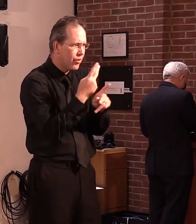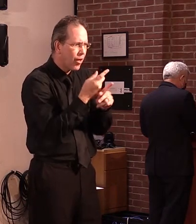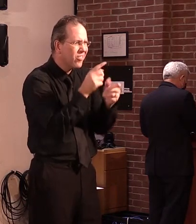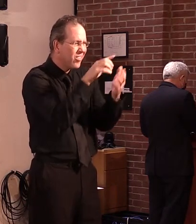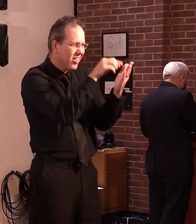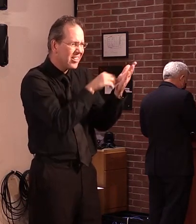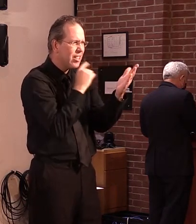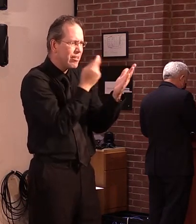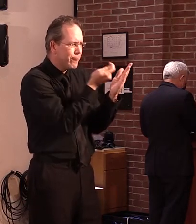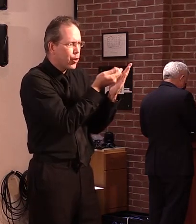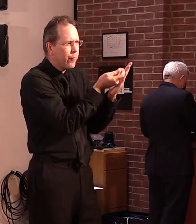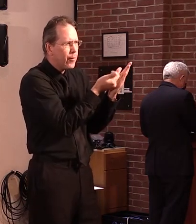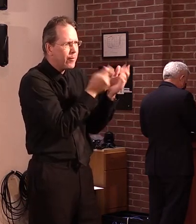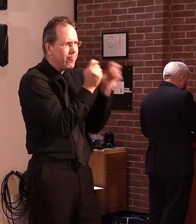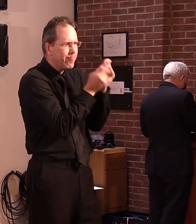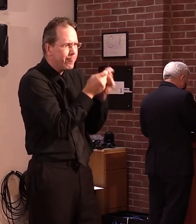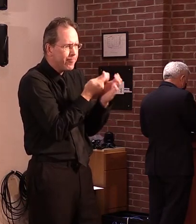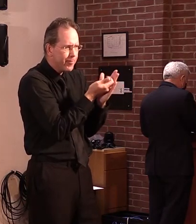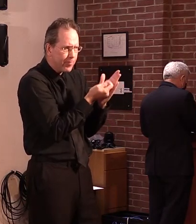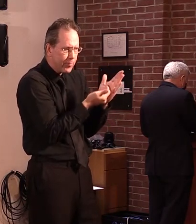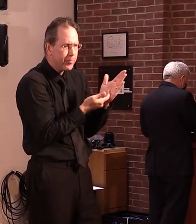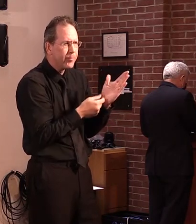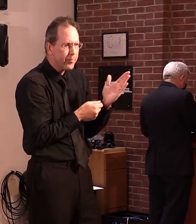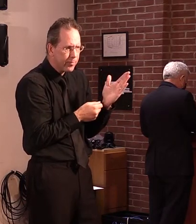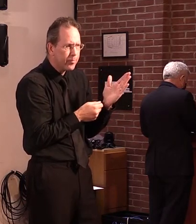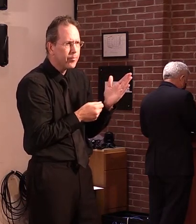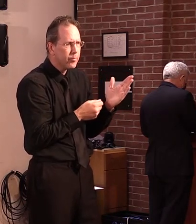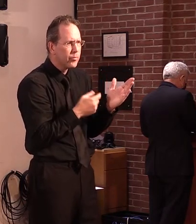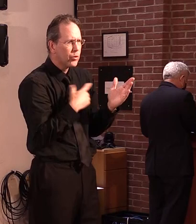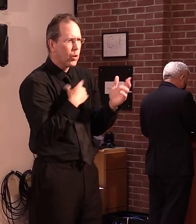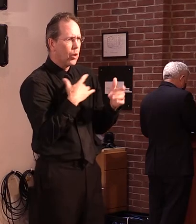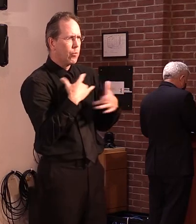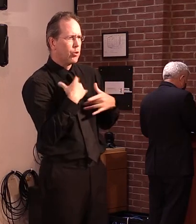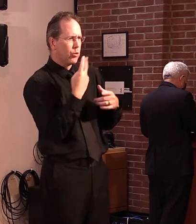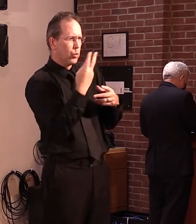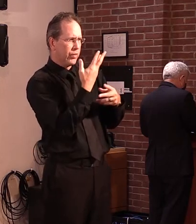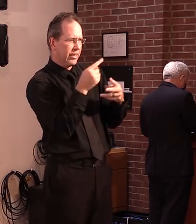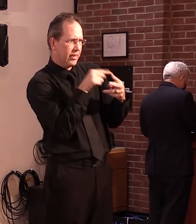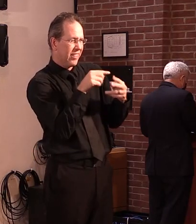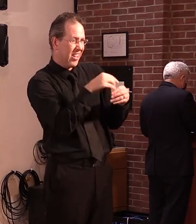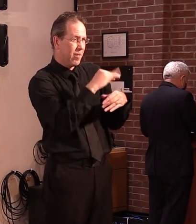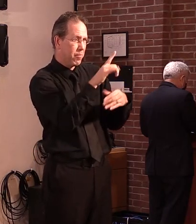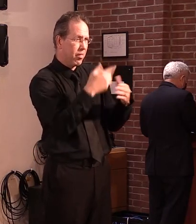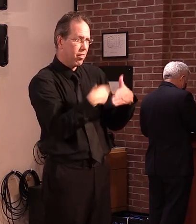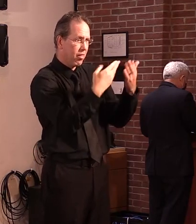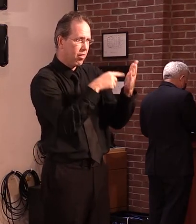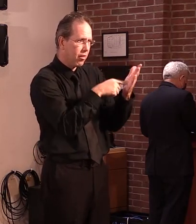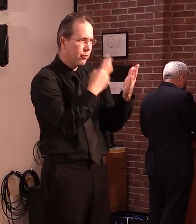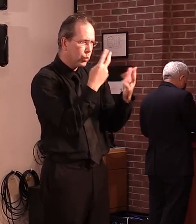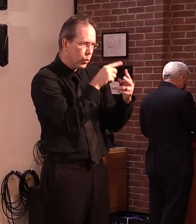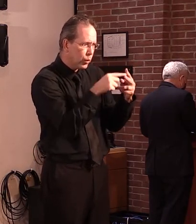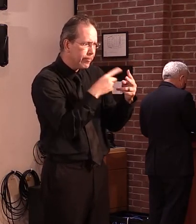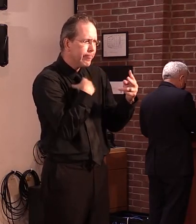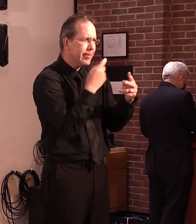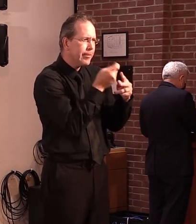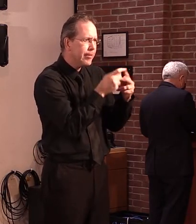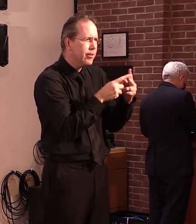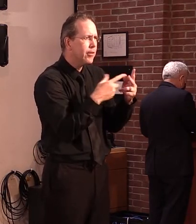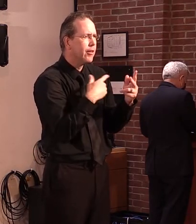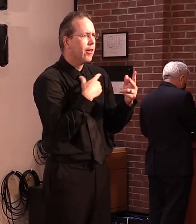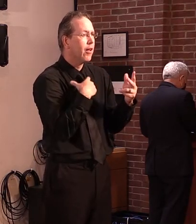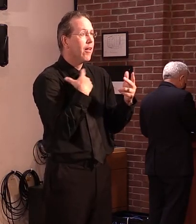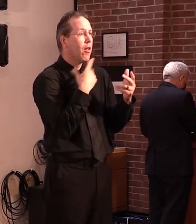are in there, but more to the point, some really significant concerns about what's no longer in the bill.